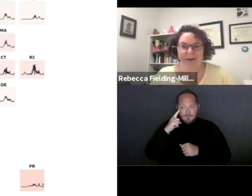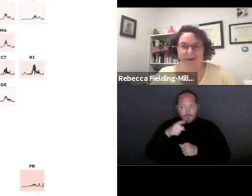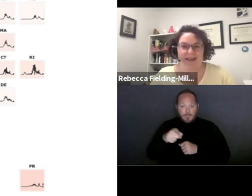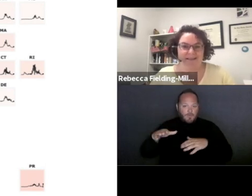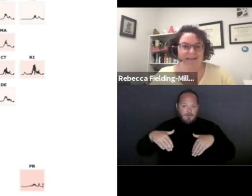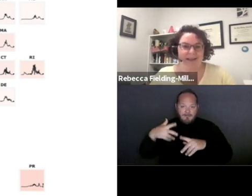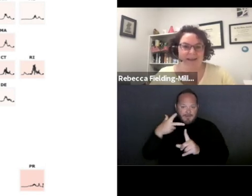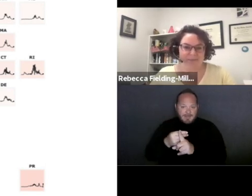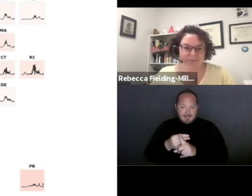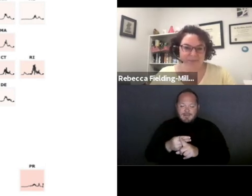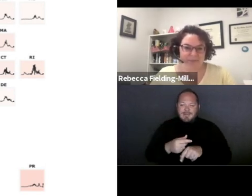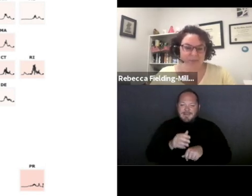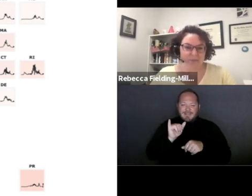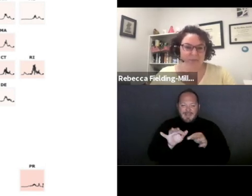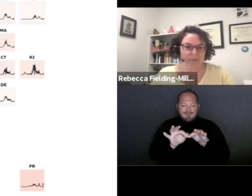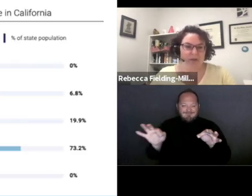talk about why in a second.